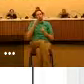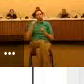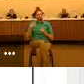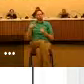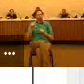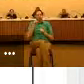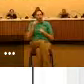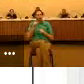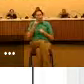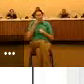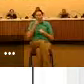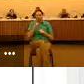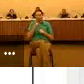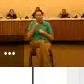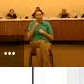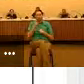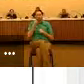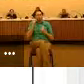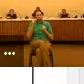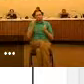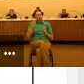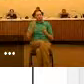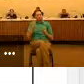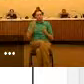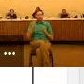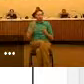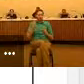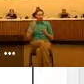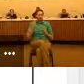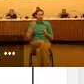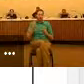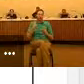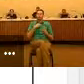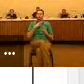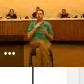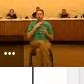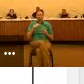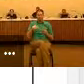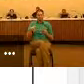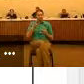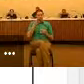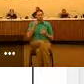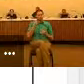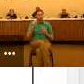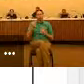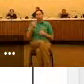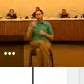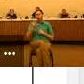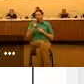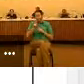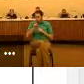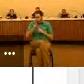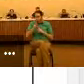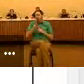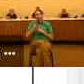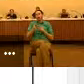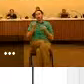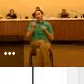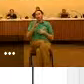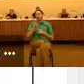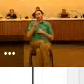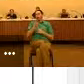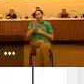not looking at massive amounts. I guess, are these going to be proposed gutters or